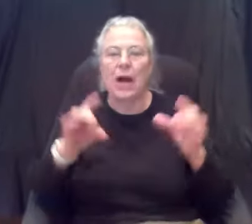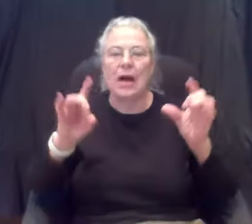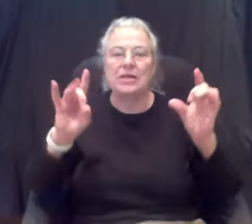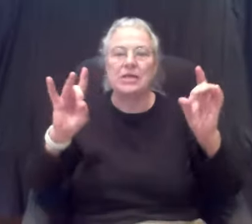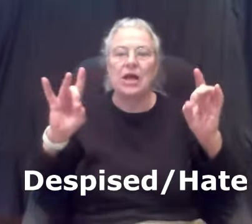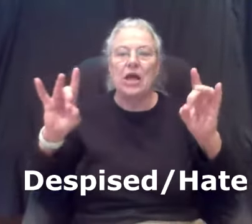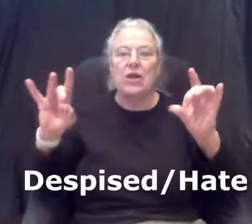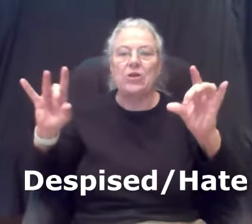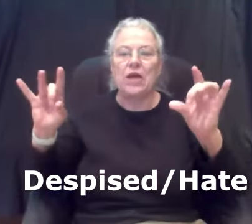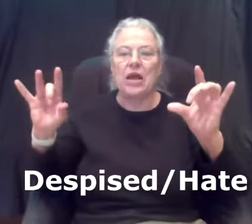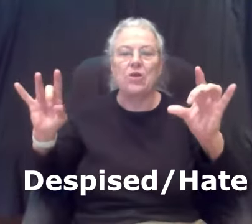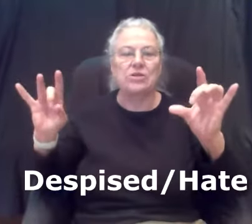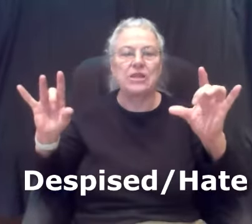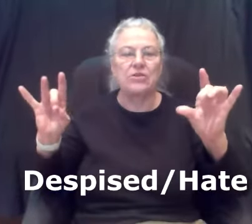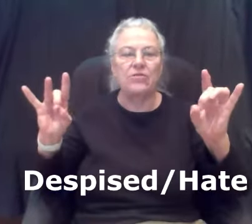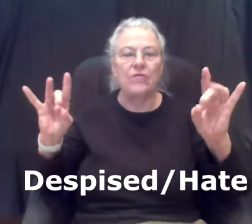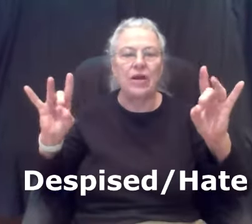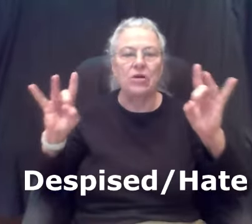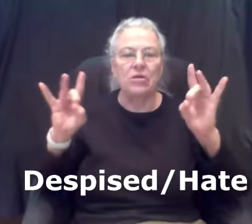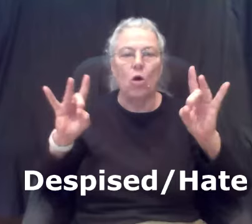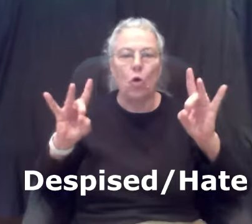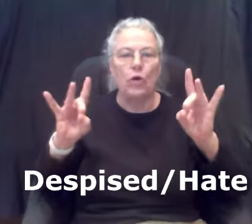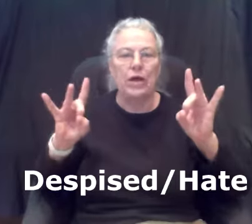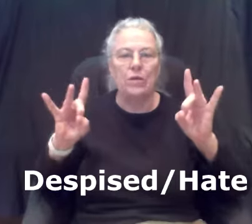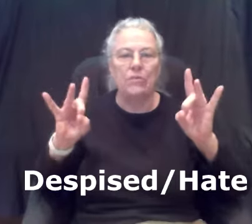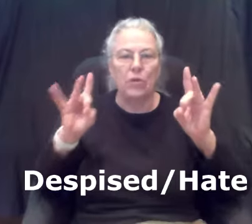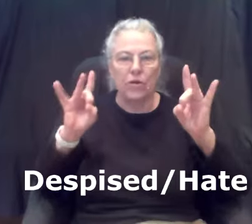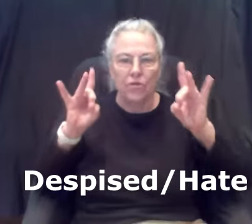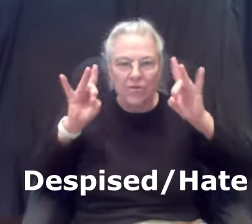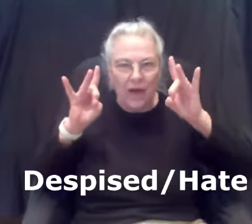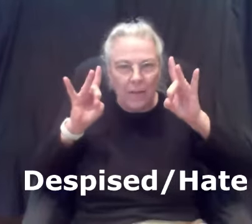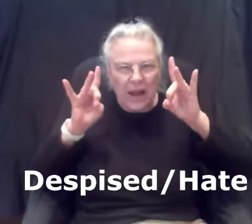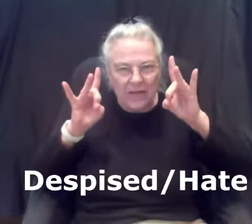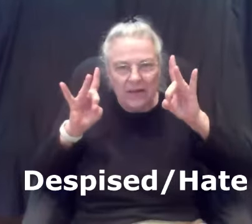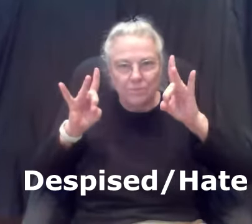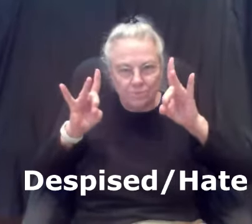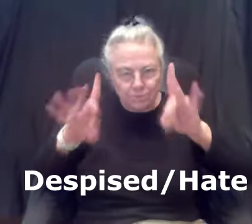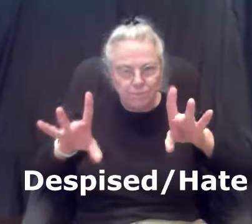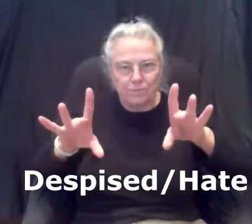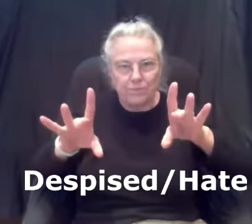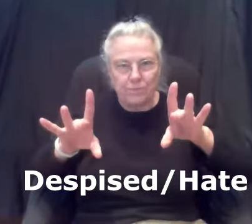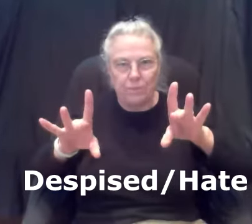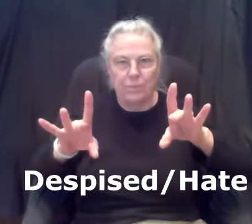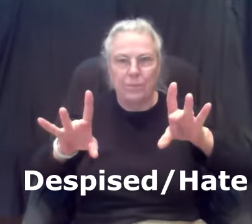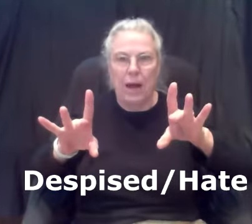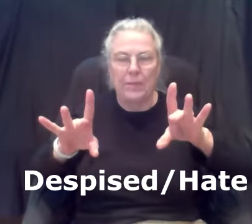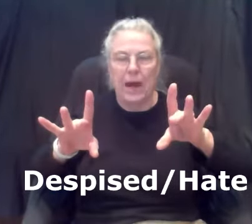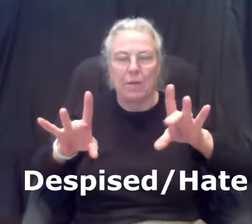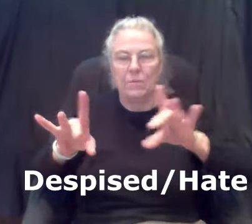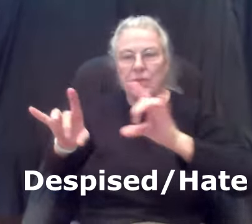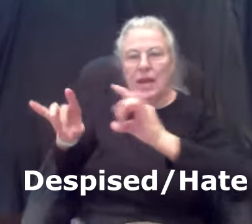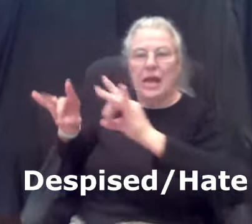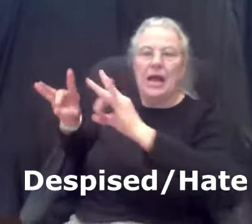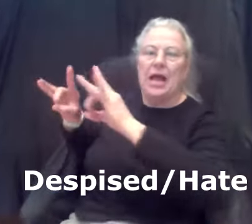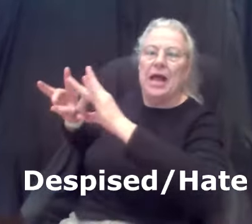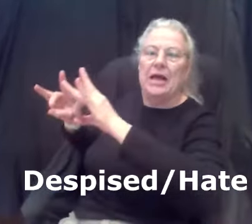Despised. You take your center finger, holding it with your thumb, and then pop it out.